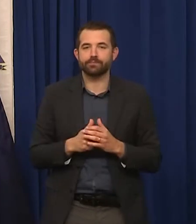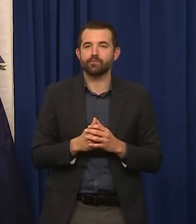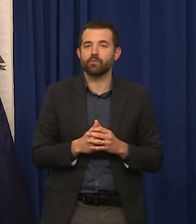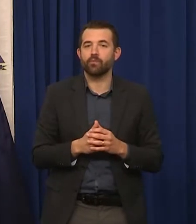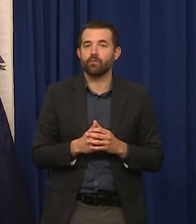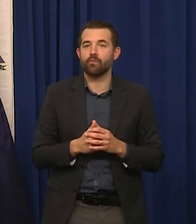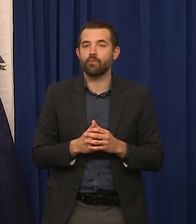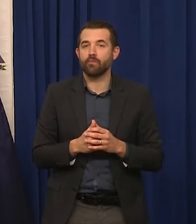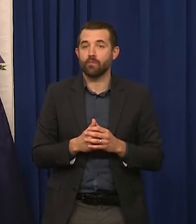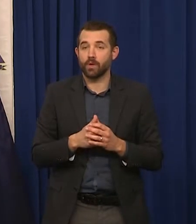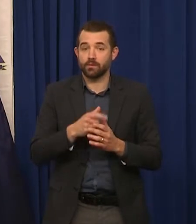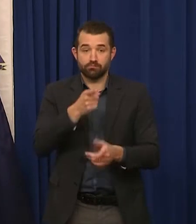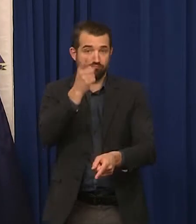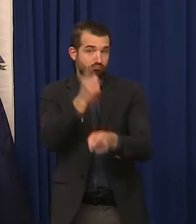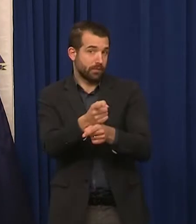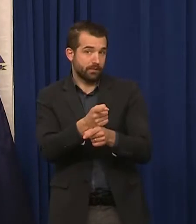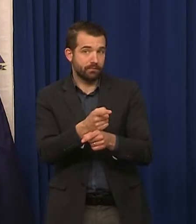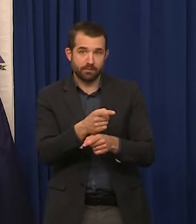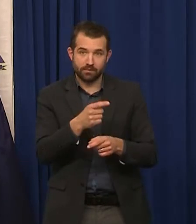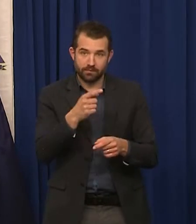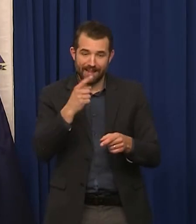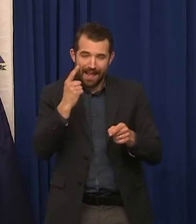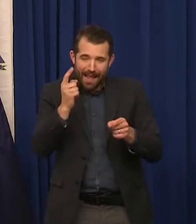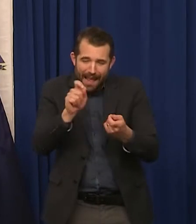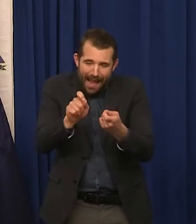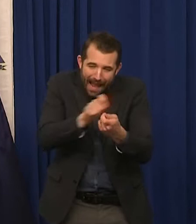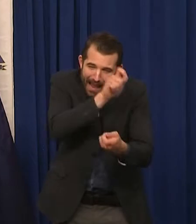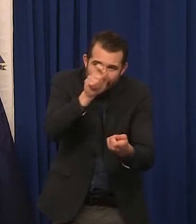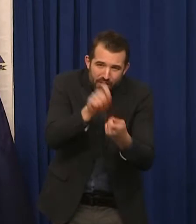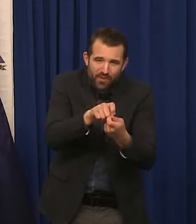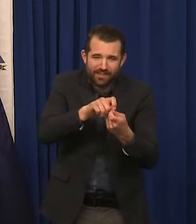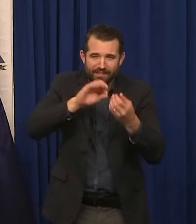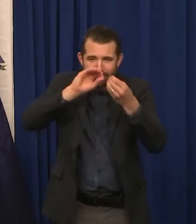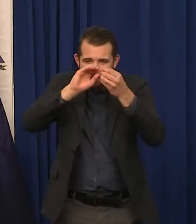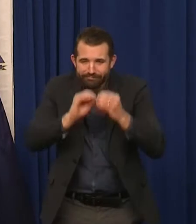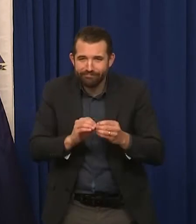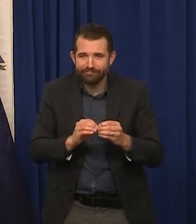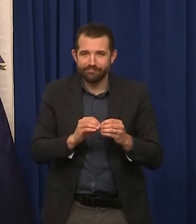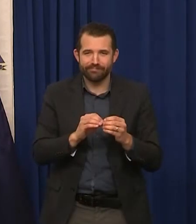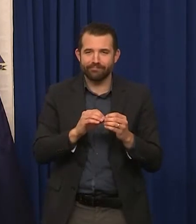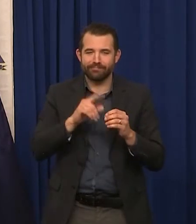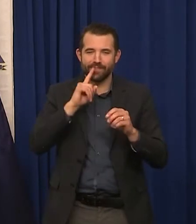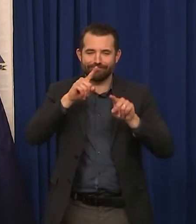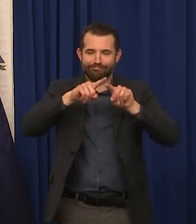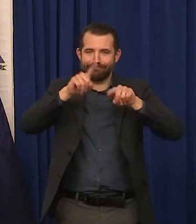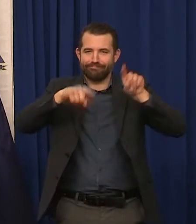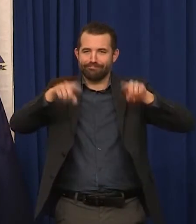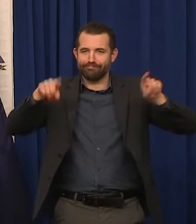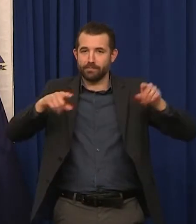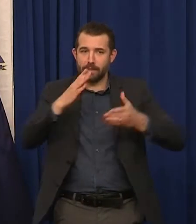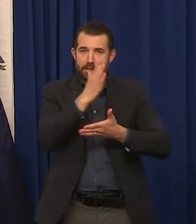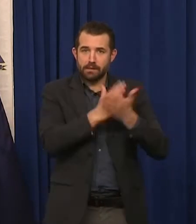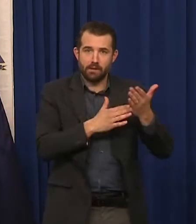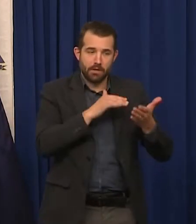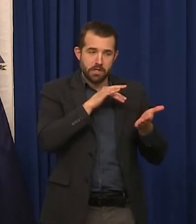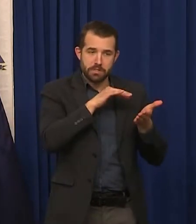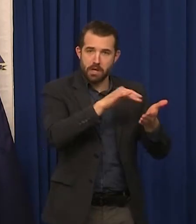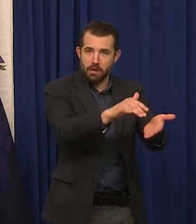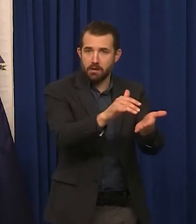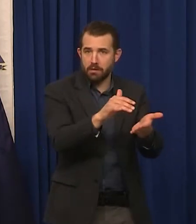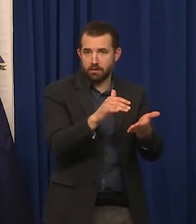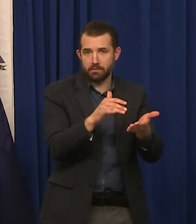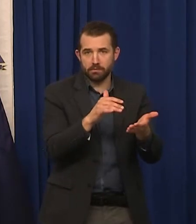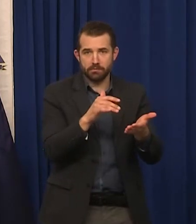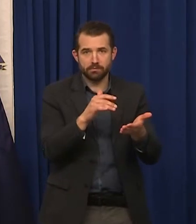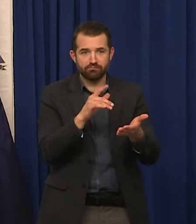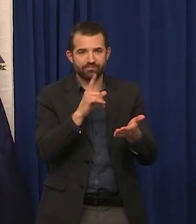the accuracy of this new Abbott test does vary greatly. Some have put the accuracy in the bound that you mentioned. Some have